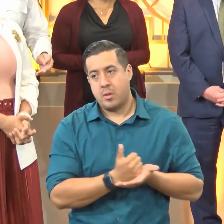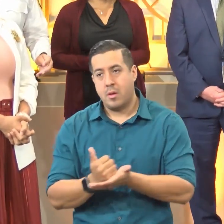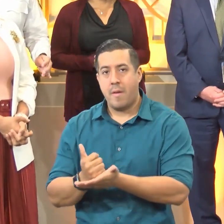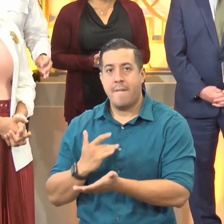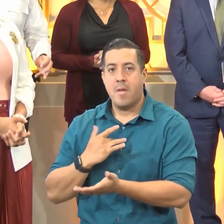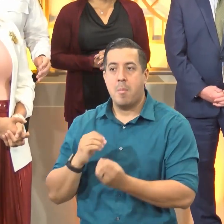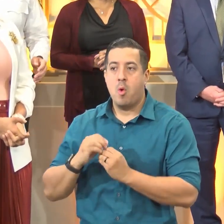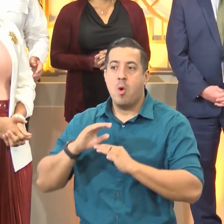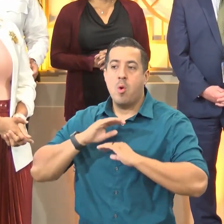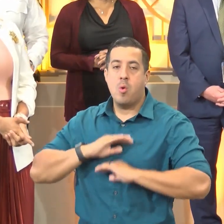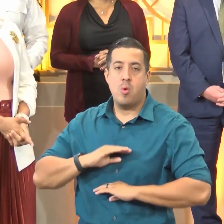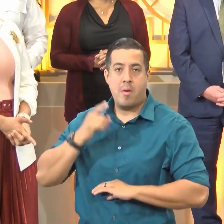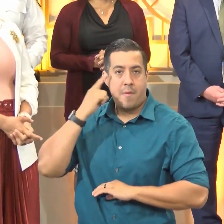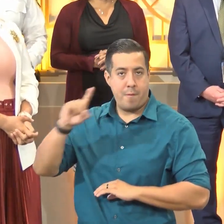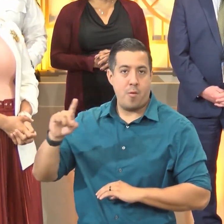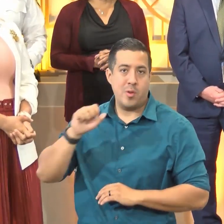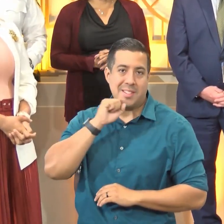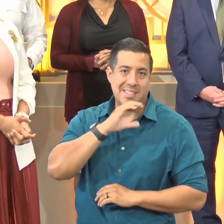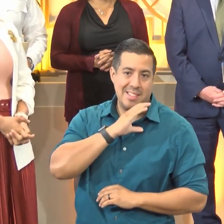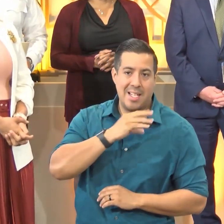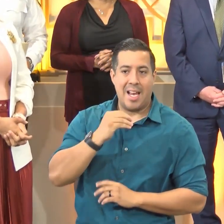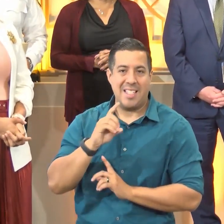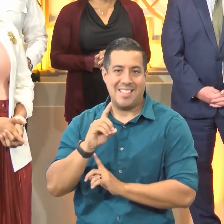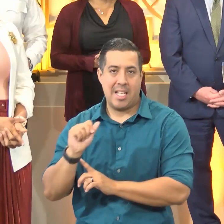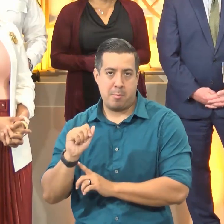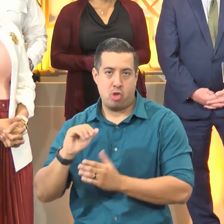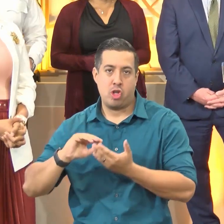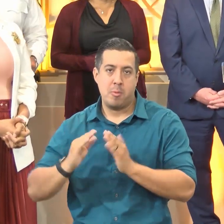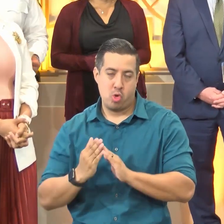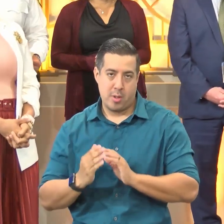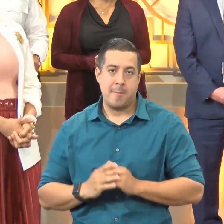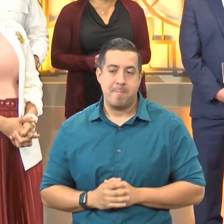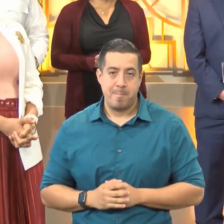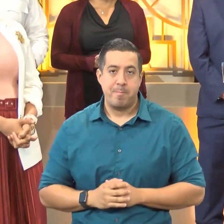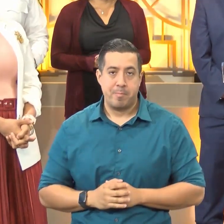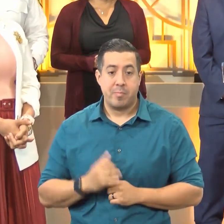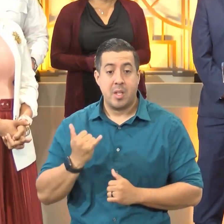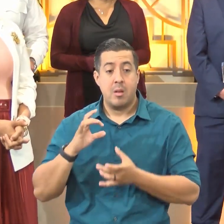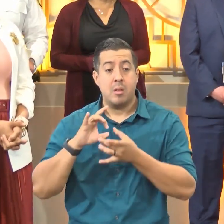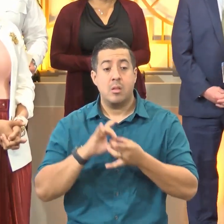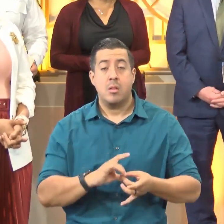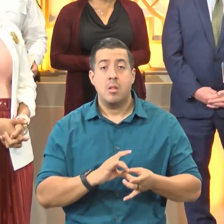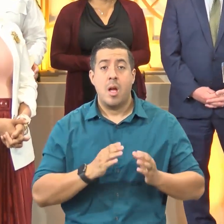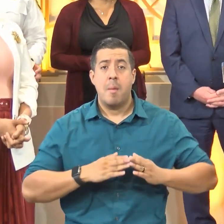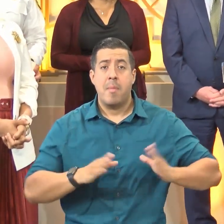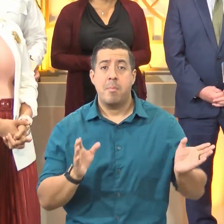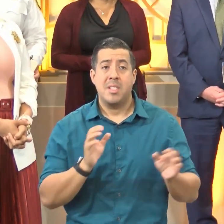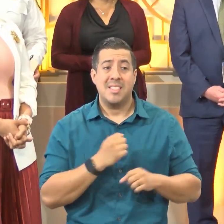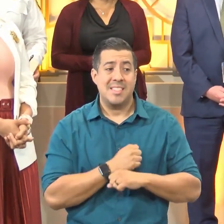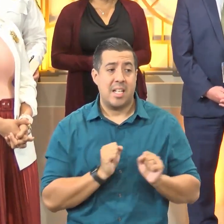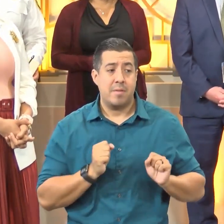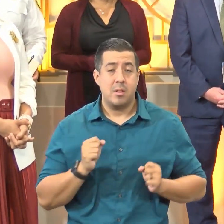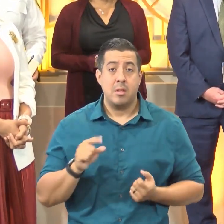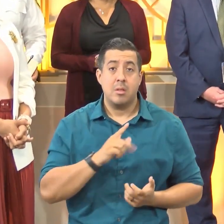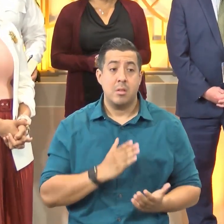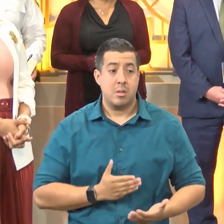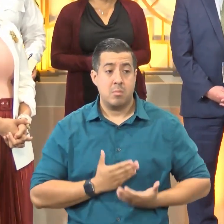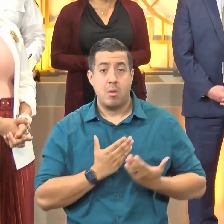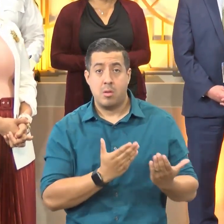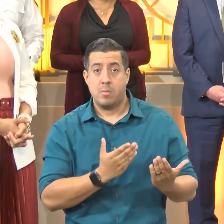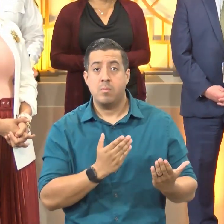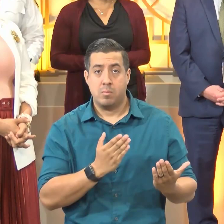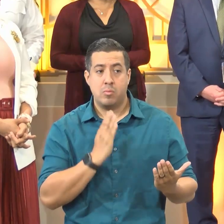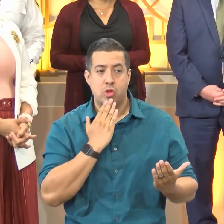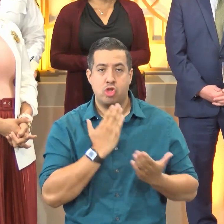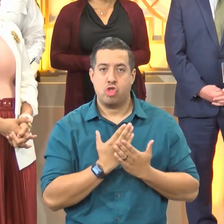relief for our seniors and our disabled community. With regards to public safety, this proposal leaves the city of Houston in a